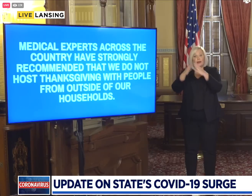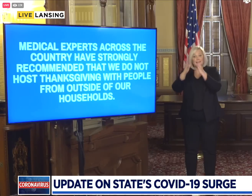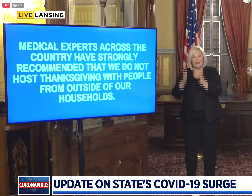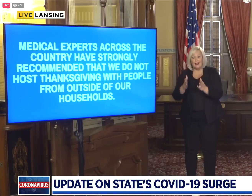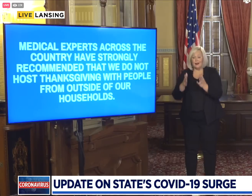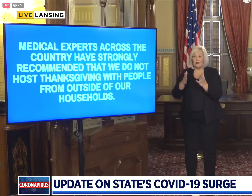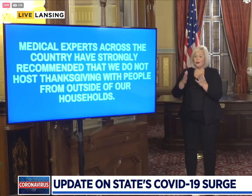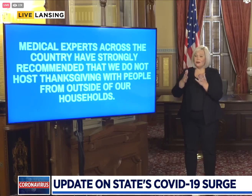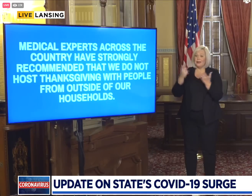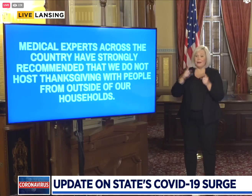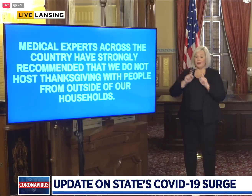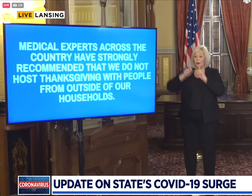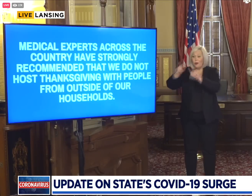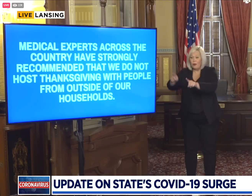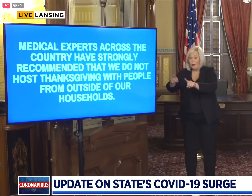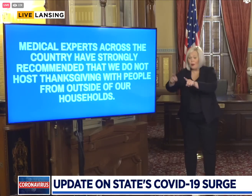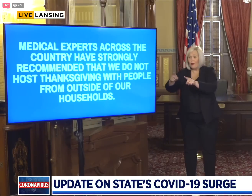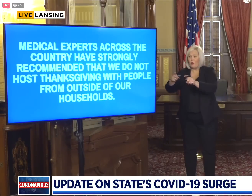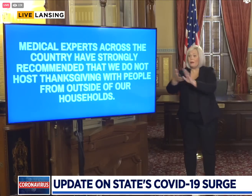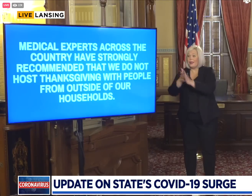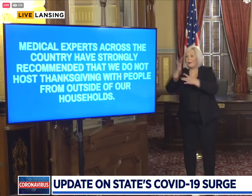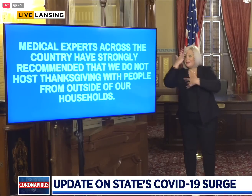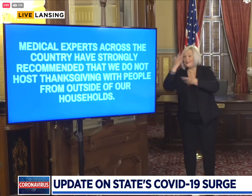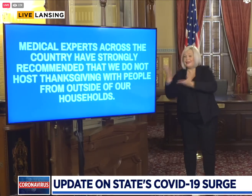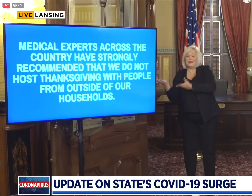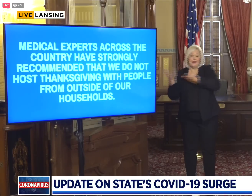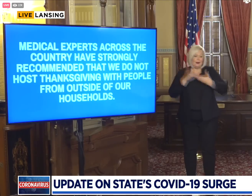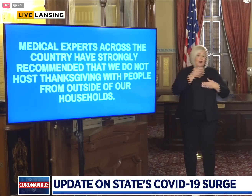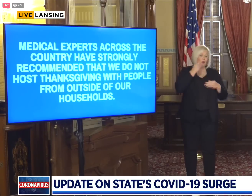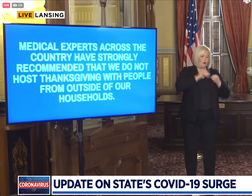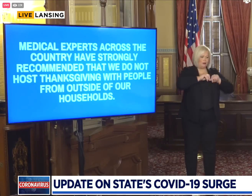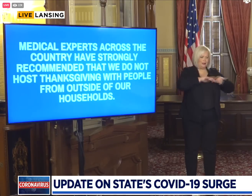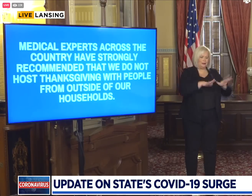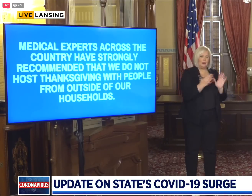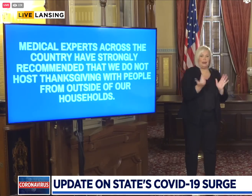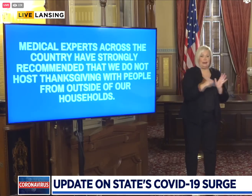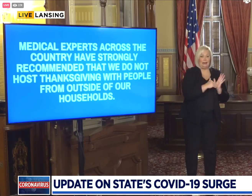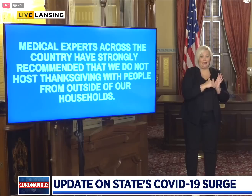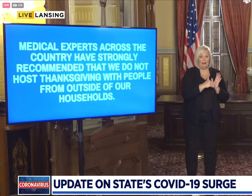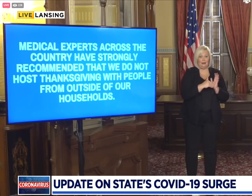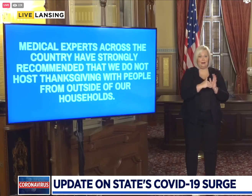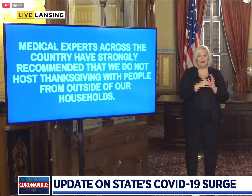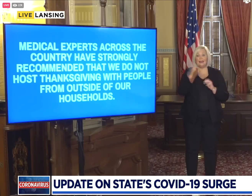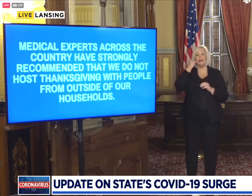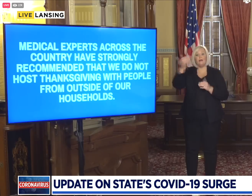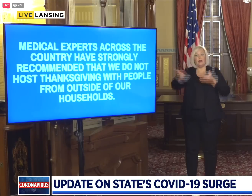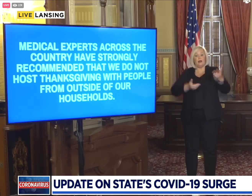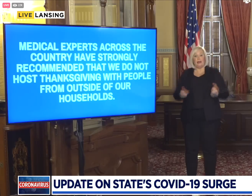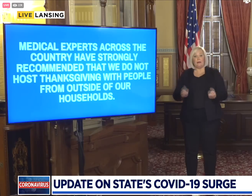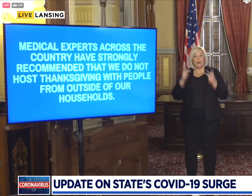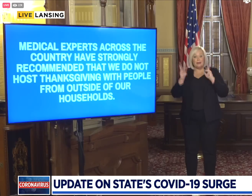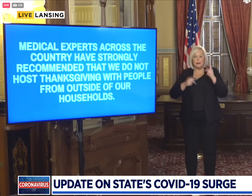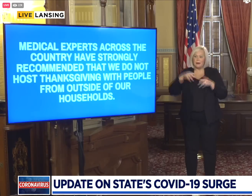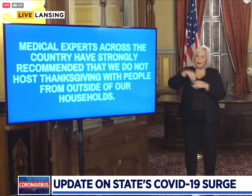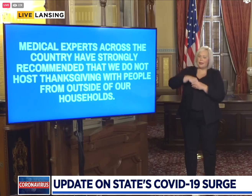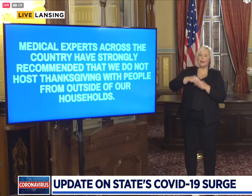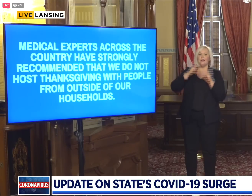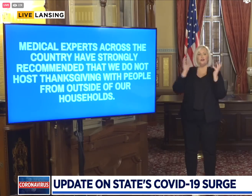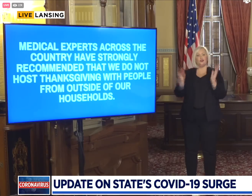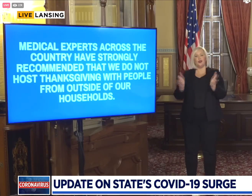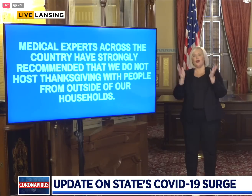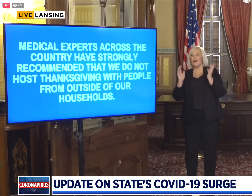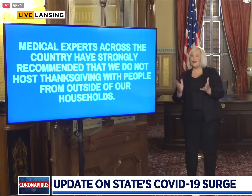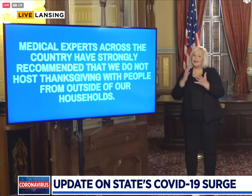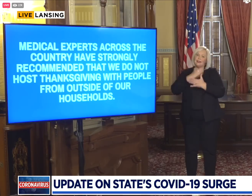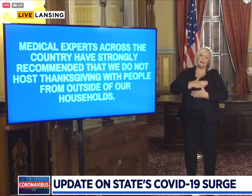virus, and bring it back to their communities and their homes. The more people we have in our homes, talking and eating,